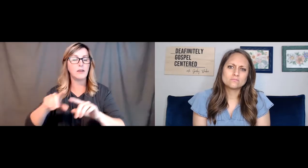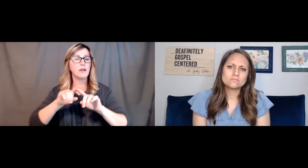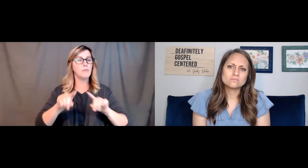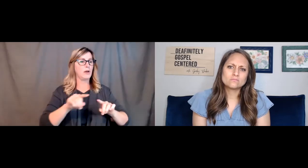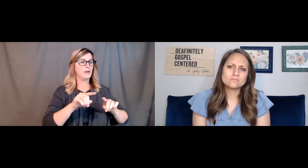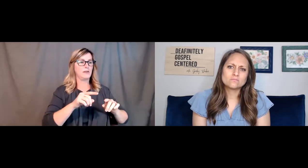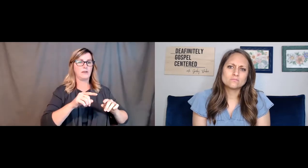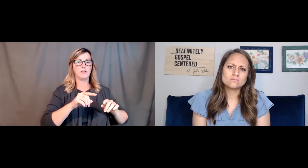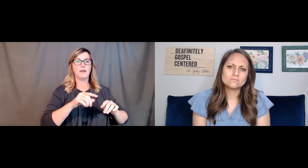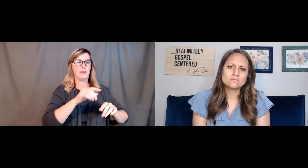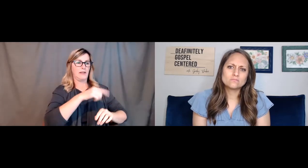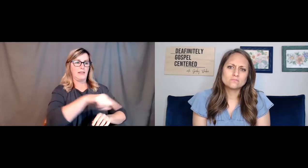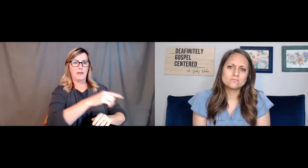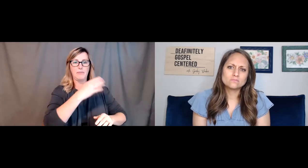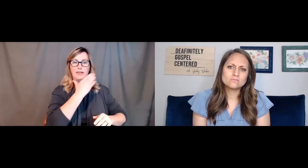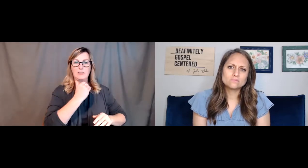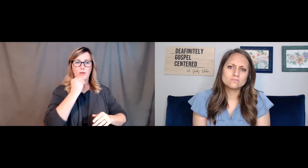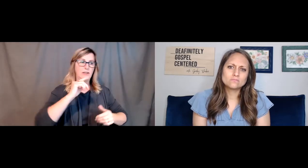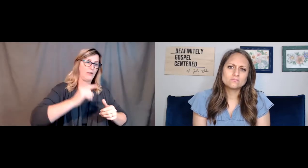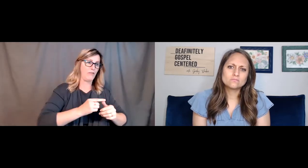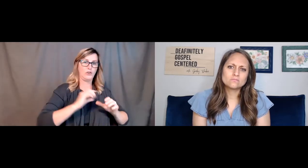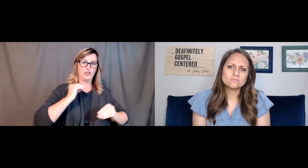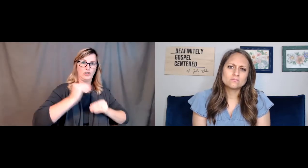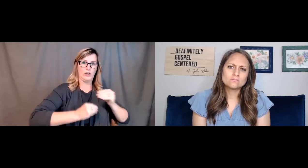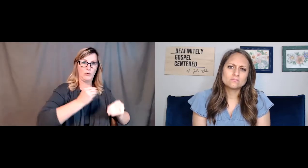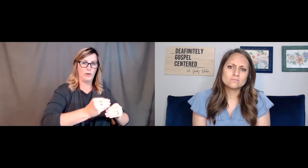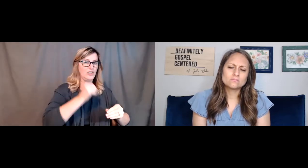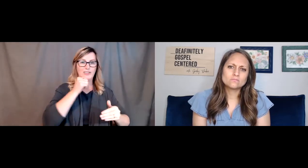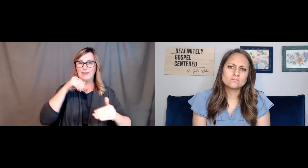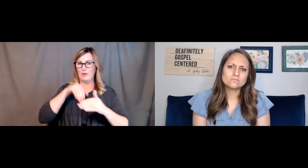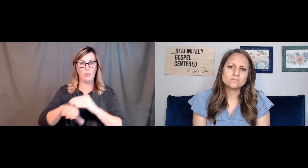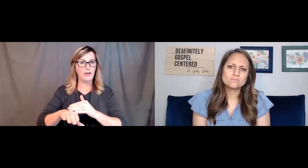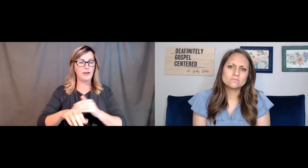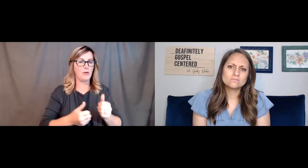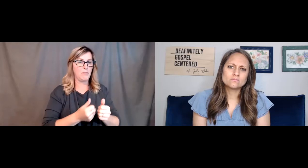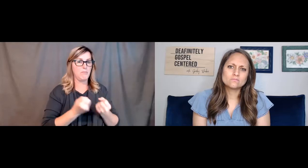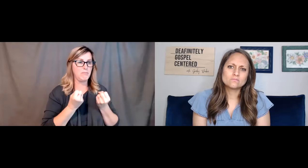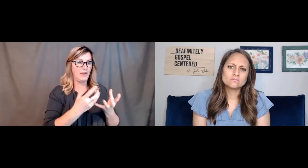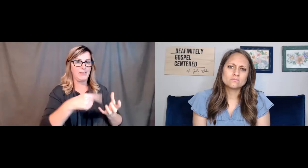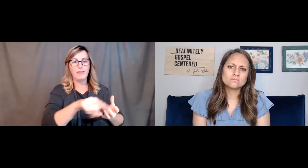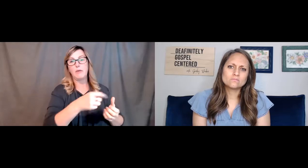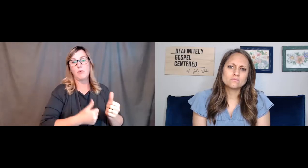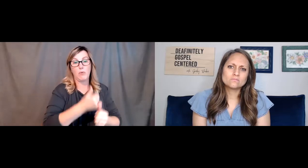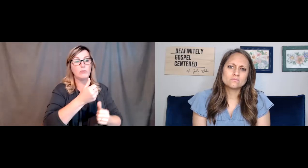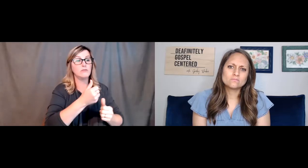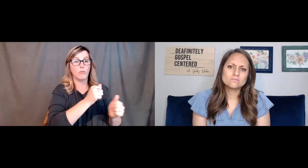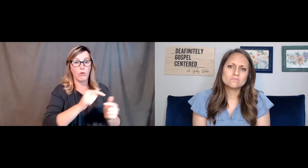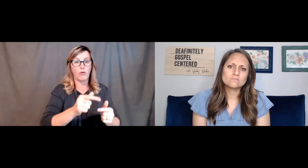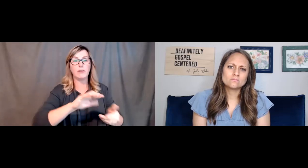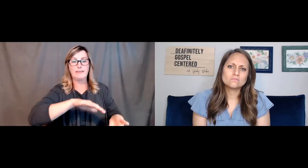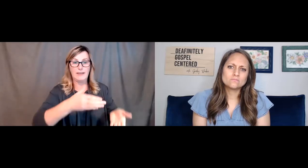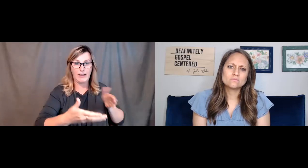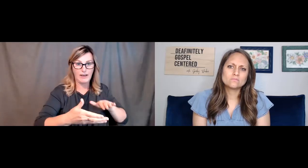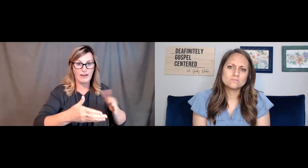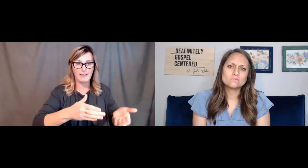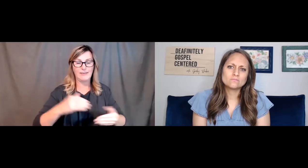into the promised land. But the first generation of Israelites did not. Because most of them, all